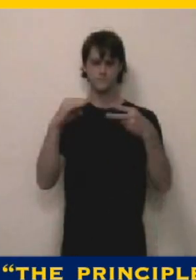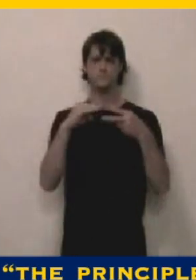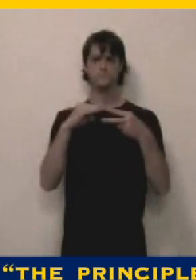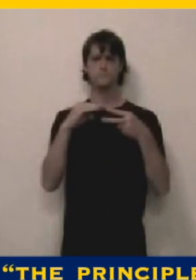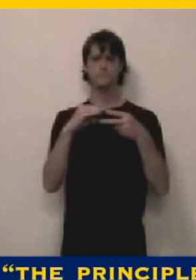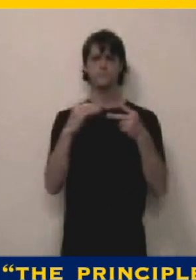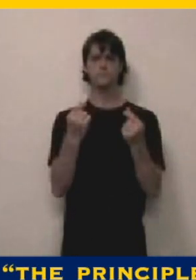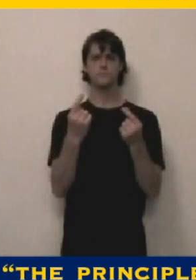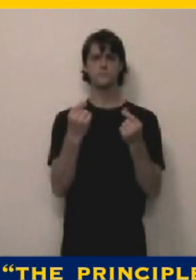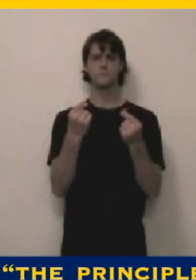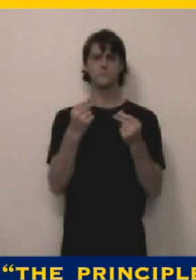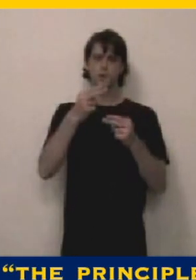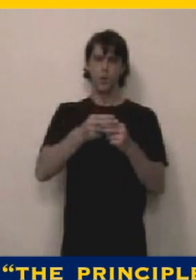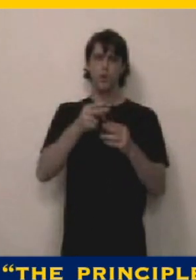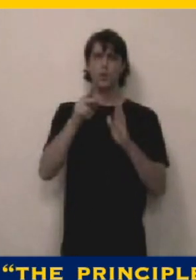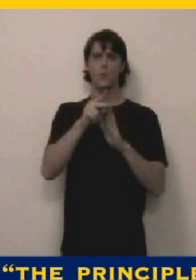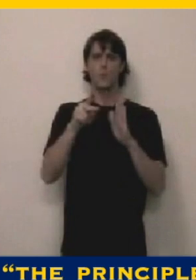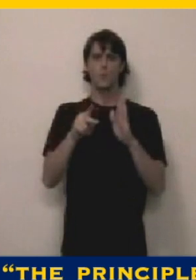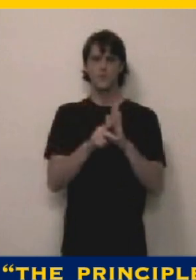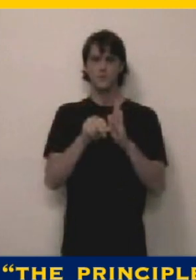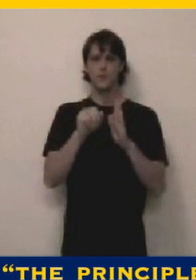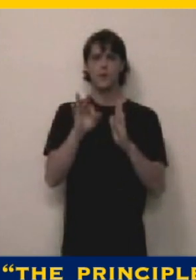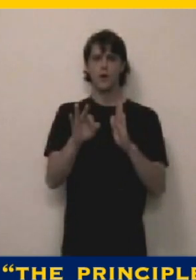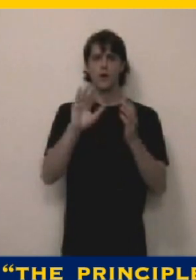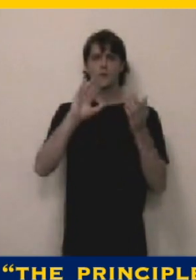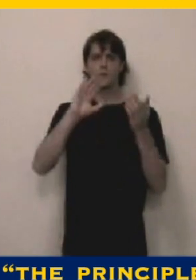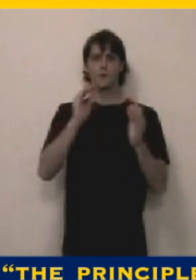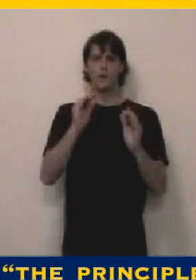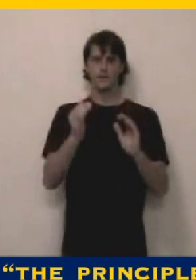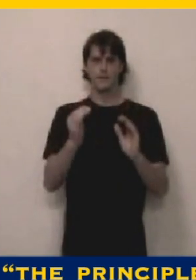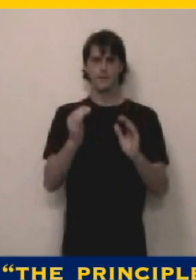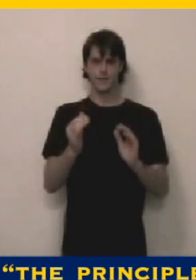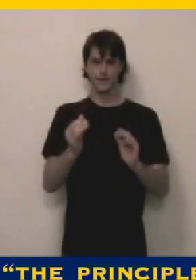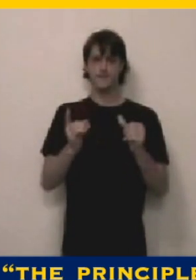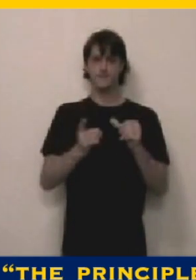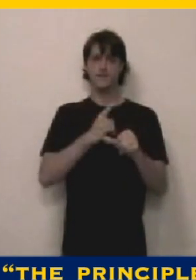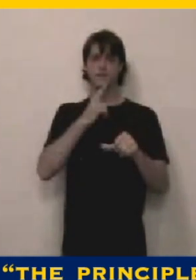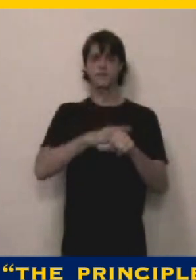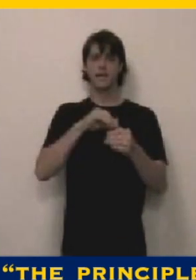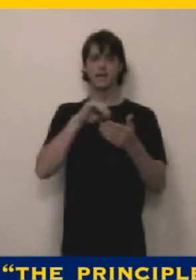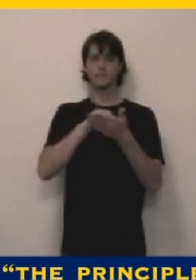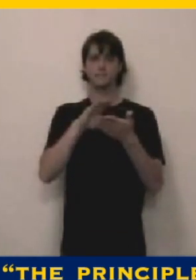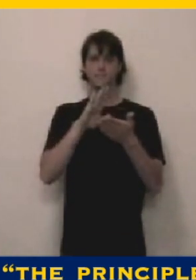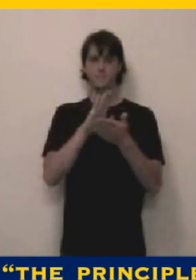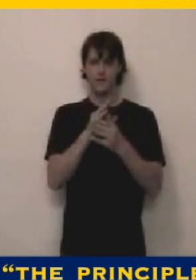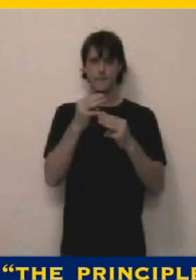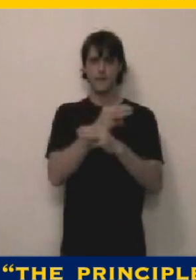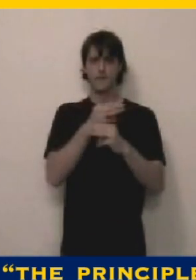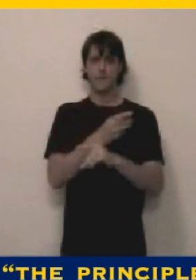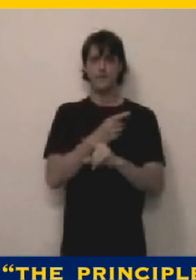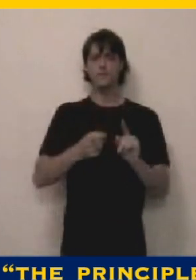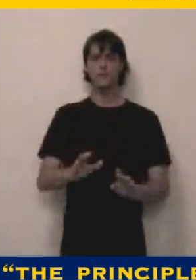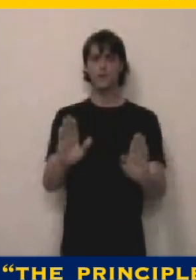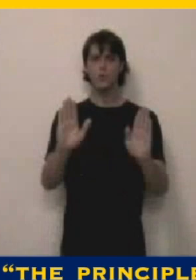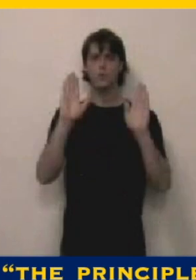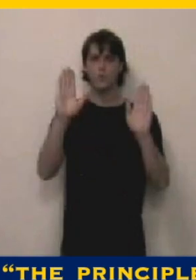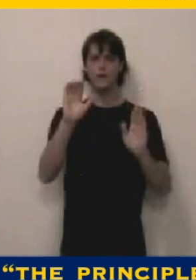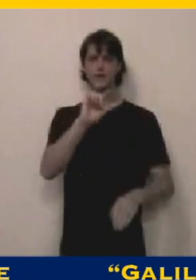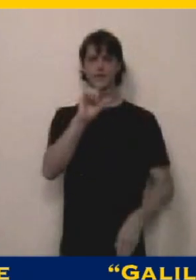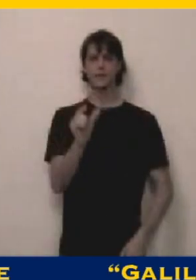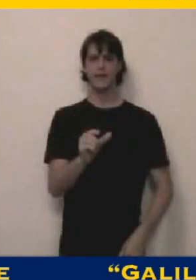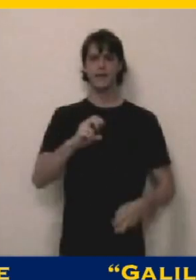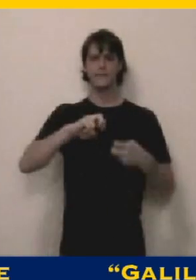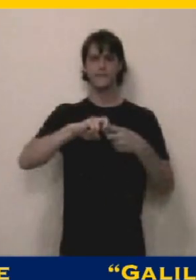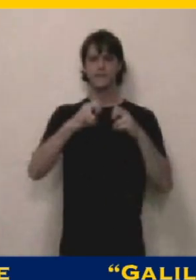The first point is called the principle of relativity, and was first stated mathematically by the great Italian physicist Galileo Galilei in